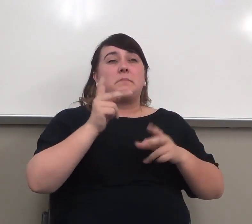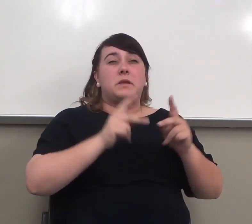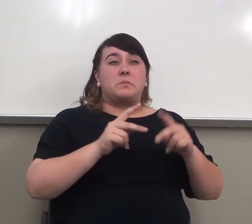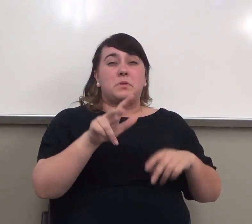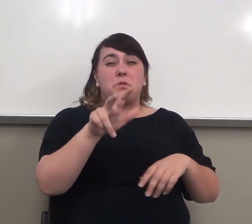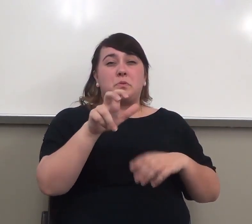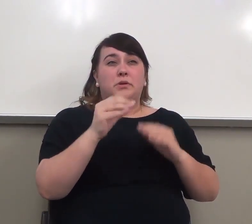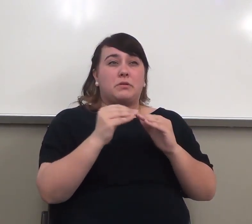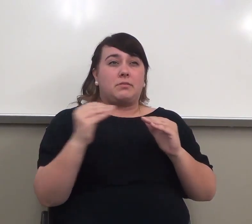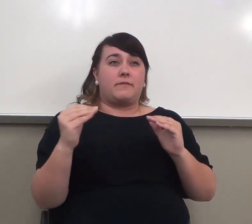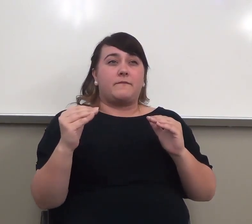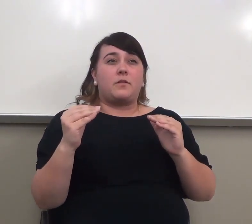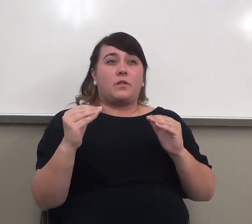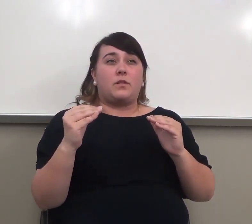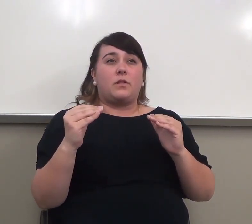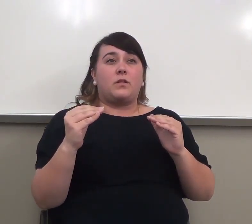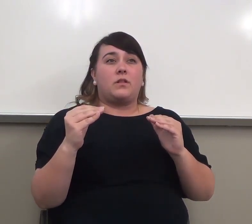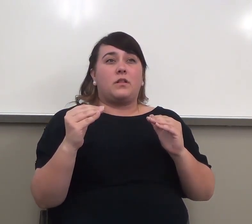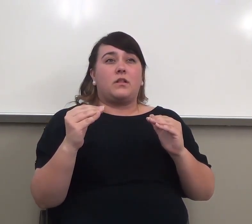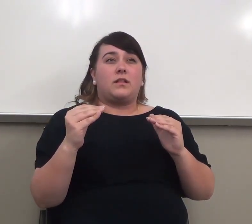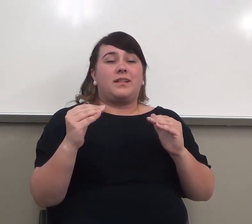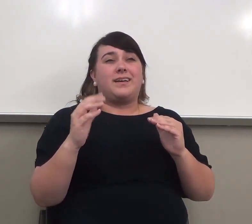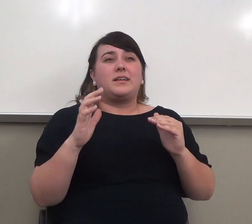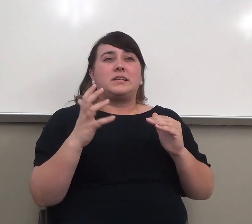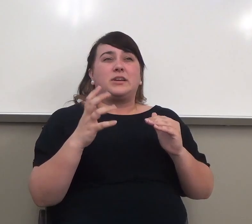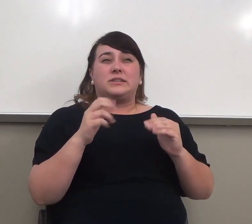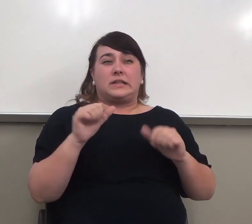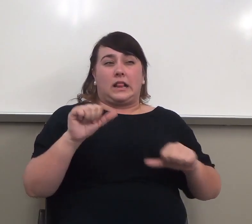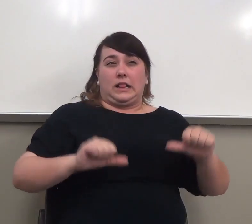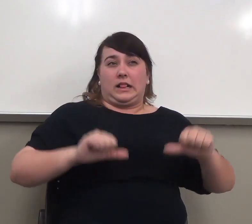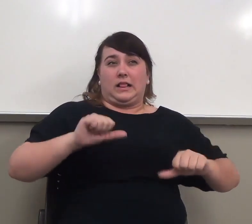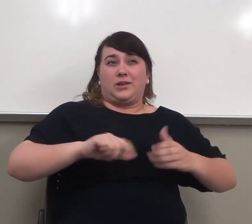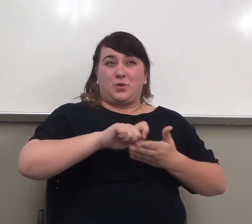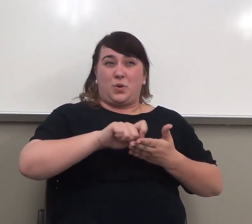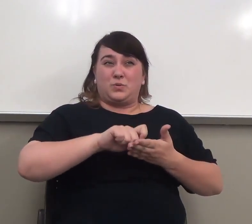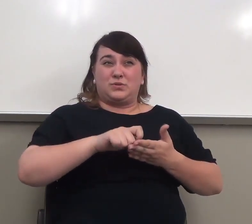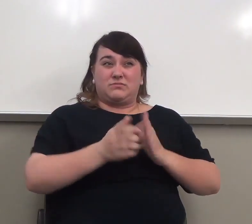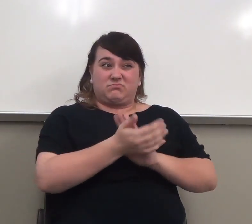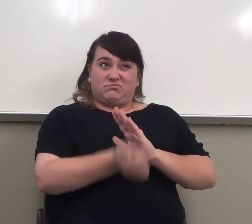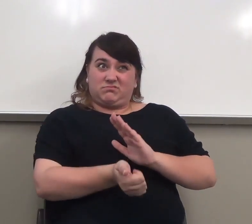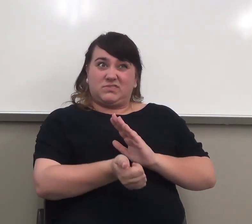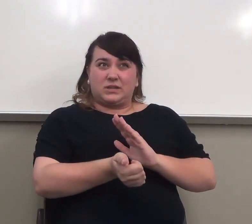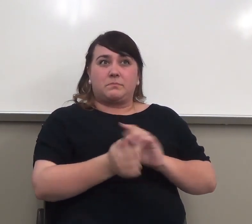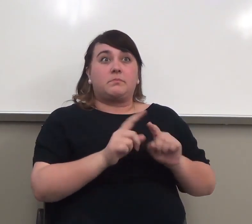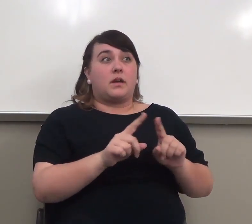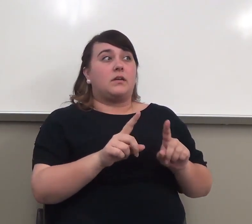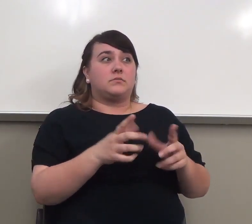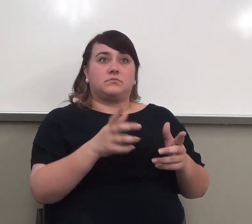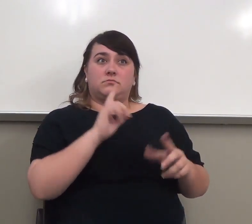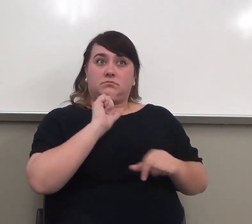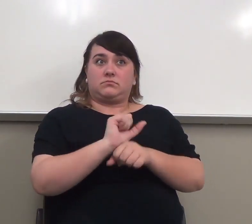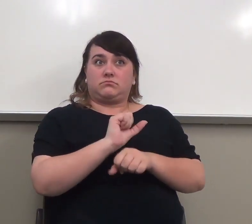ask you just in Yeah, case, because that's of good. last semester with you. yeah, thank you, Cynthia, for doing that. That largely, I find